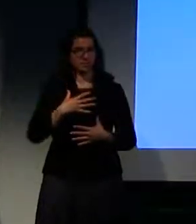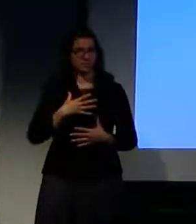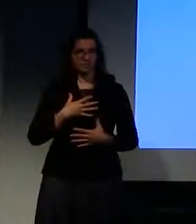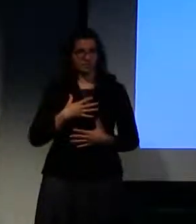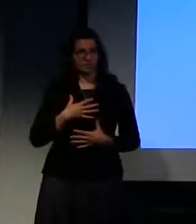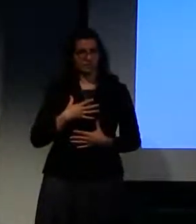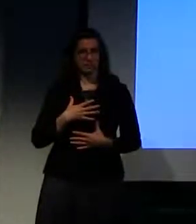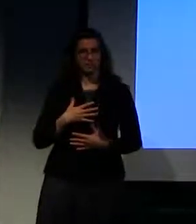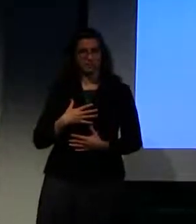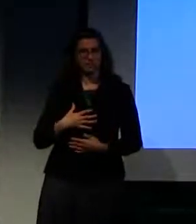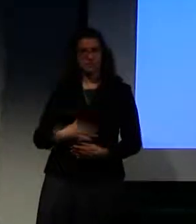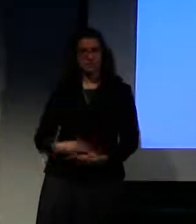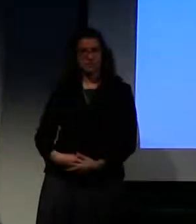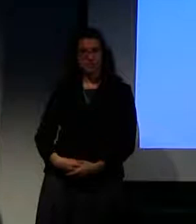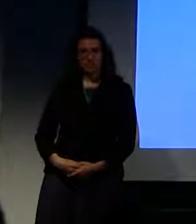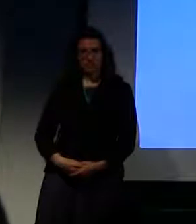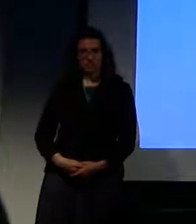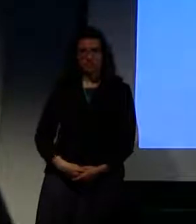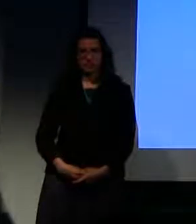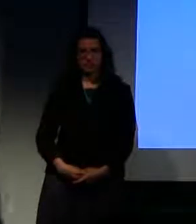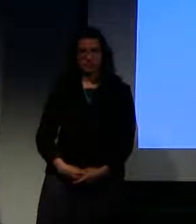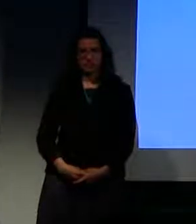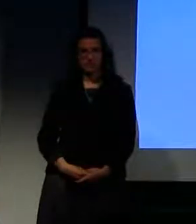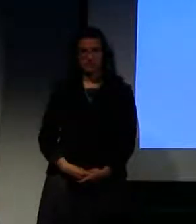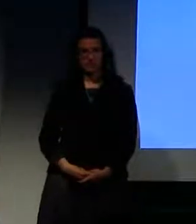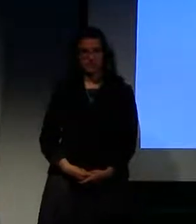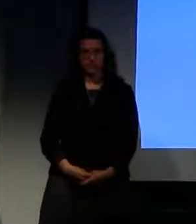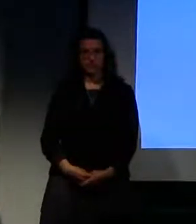practice, practice, practice,